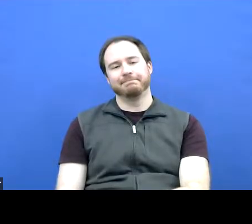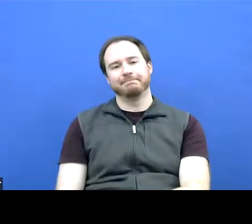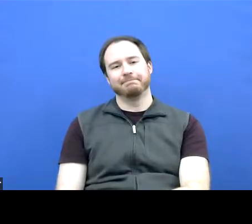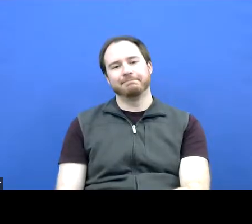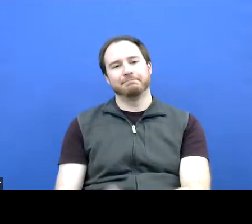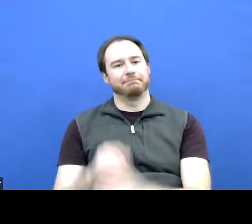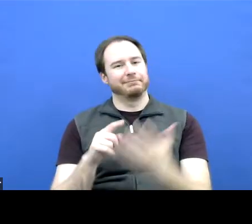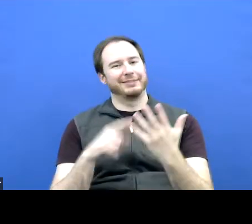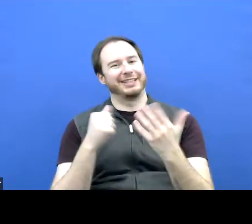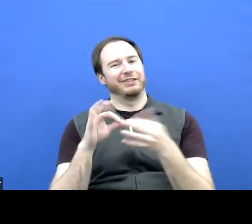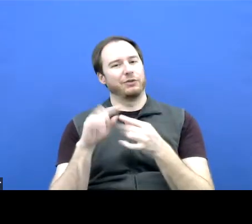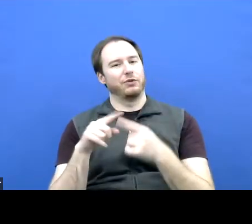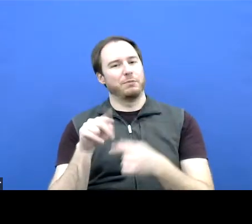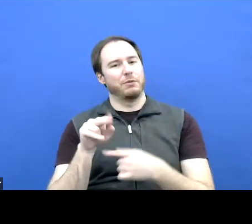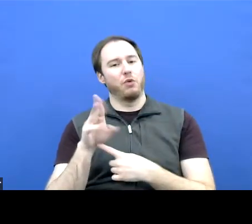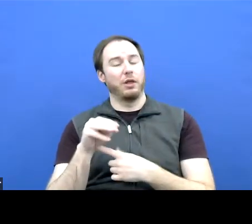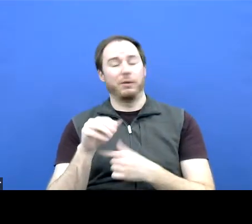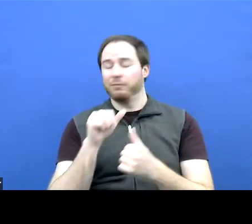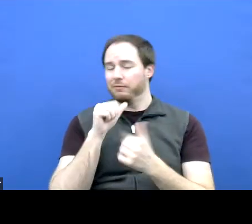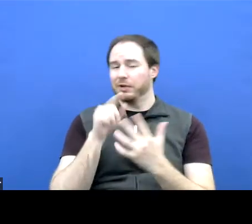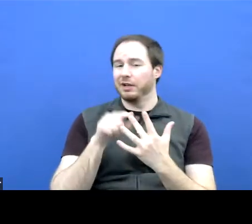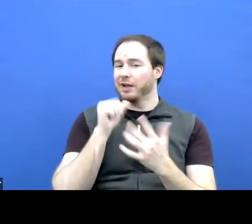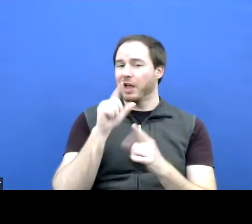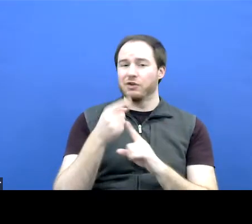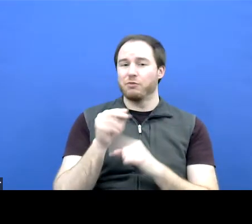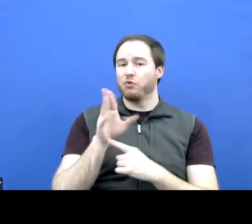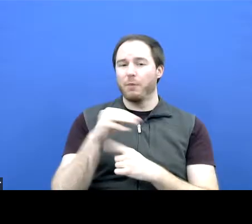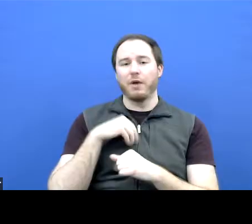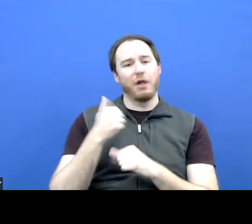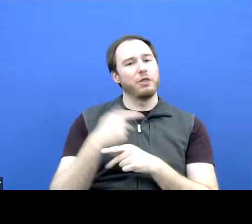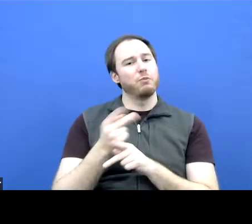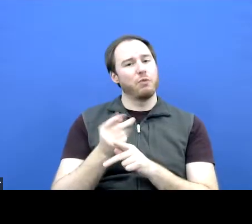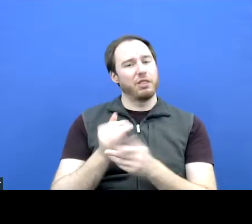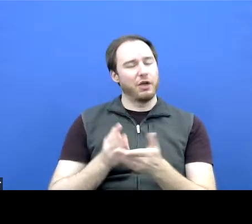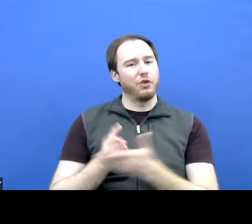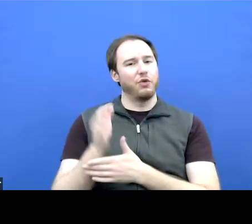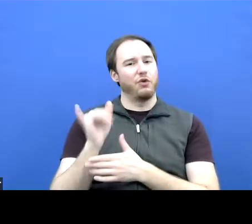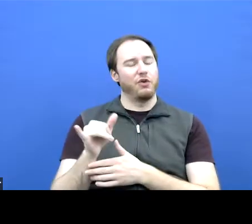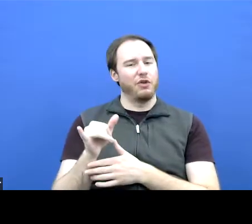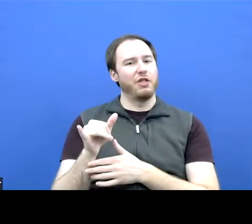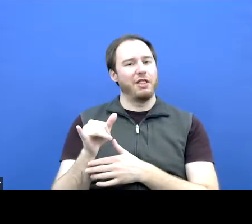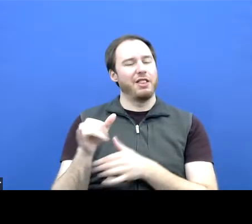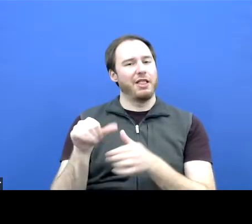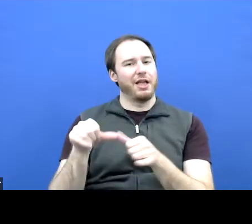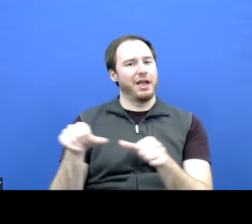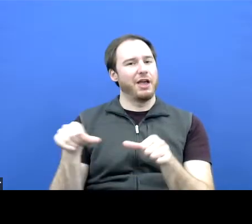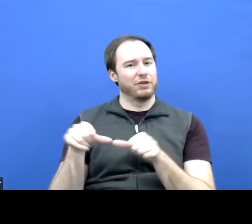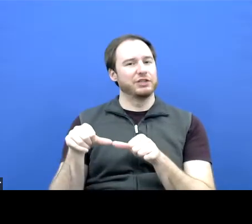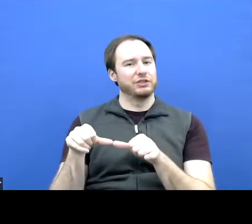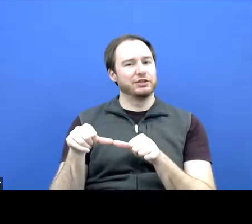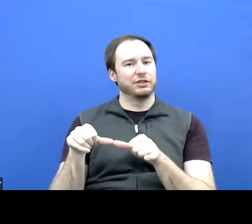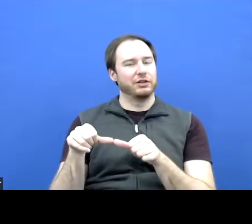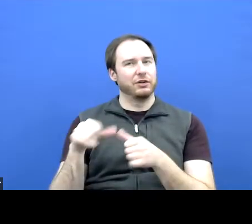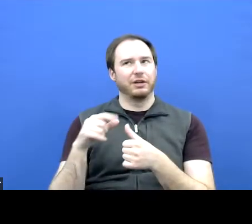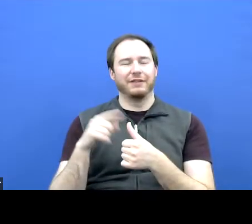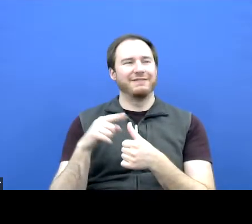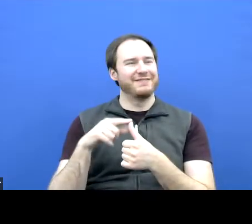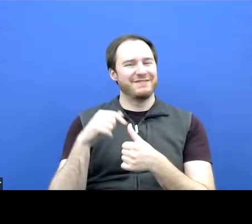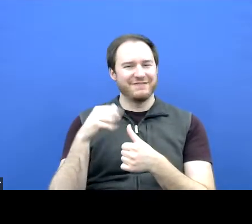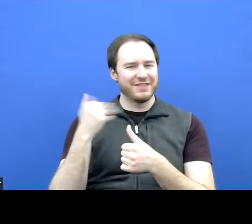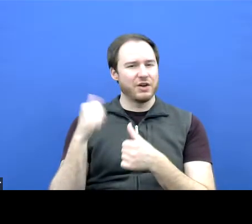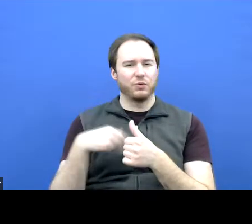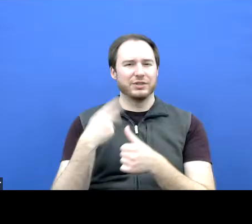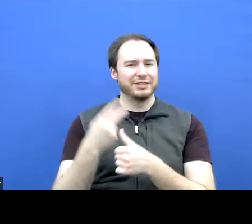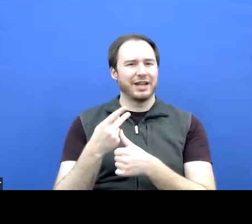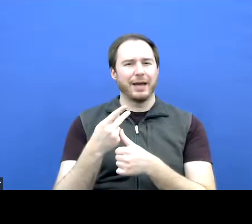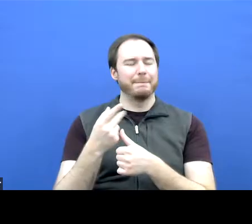anything petroleum based, basically. It's not just petroleum based. There's other products that come out of that region. One of them, I forgot what type of,